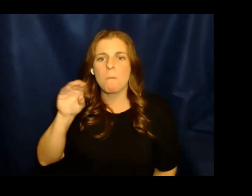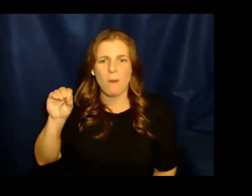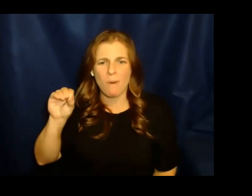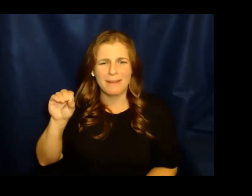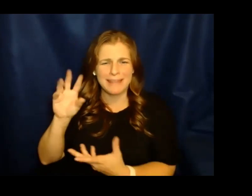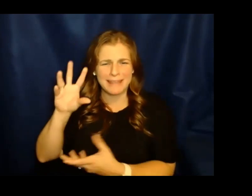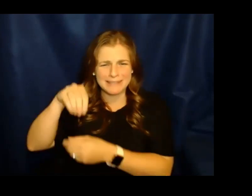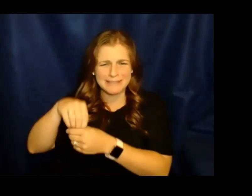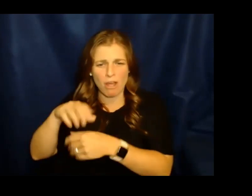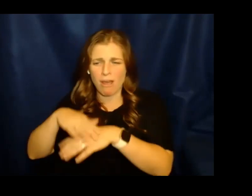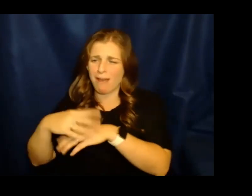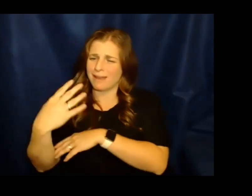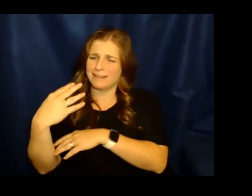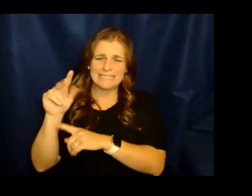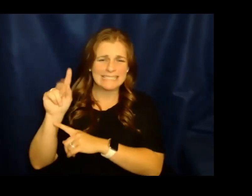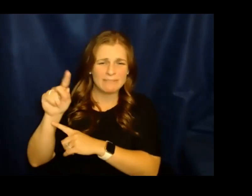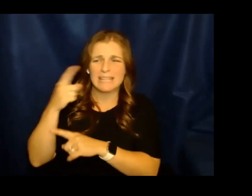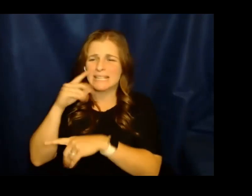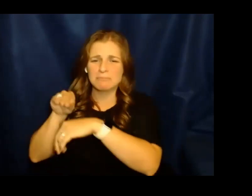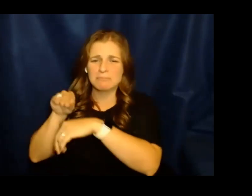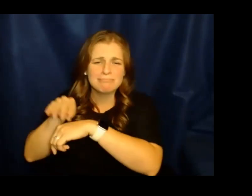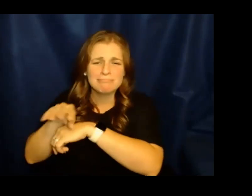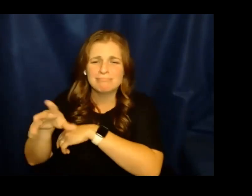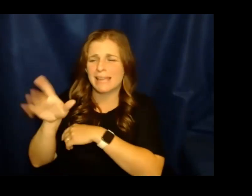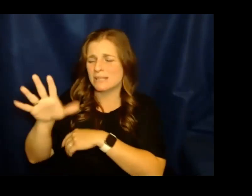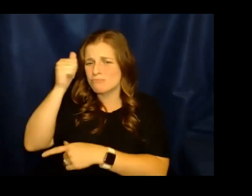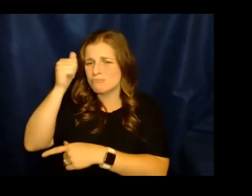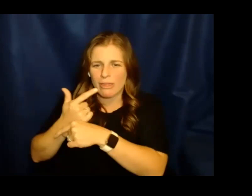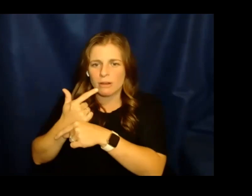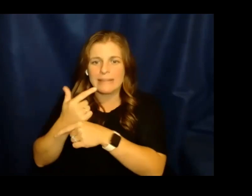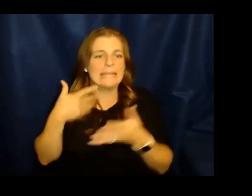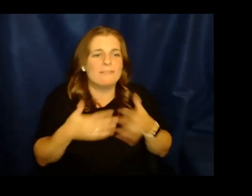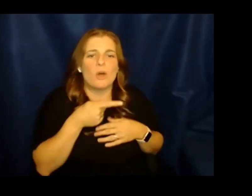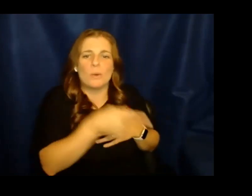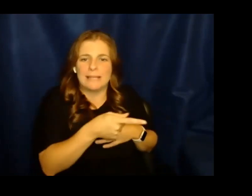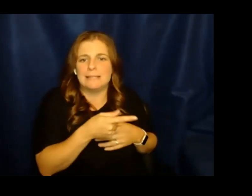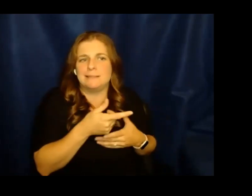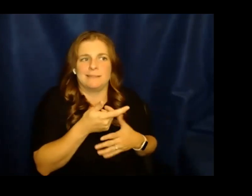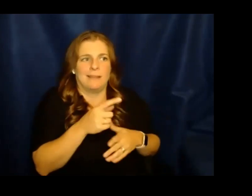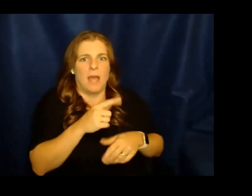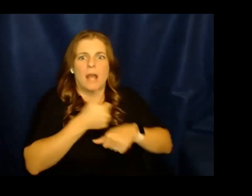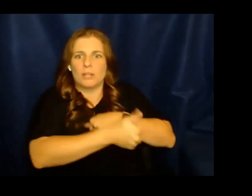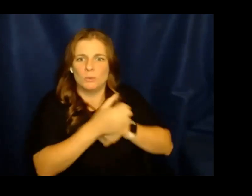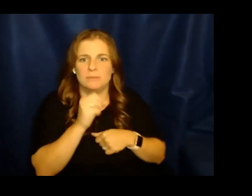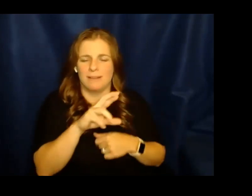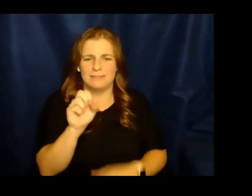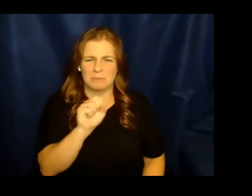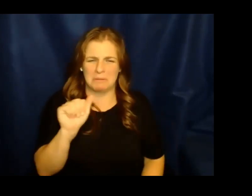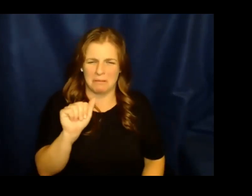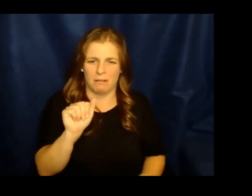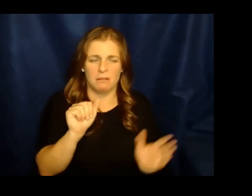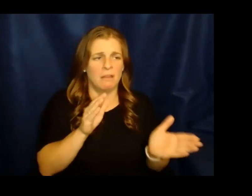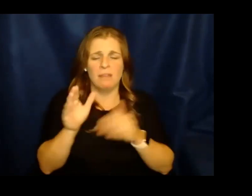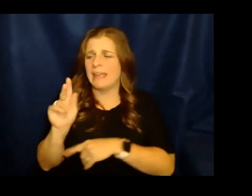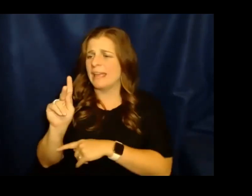support to advise his brother amidst sexual harassment allegations, or Kevin McCarthy reportedly joking about hitting